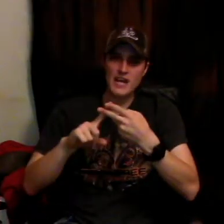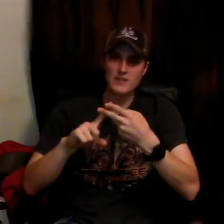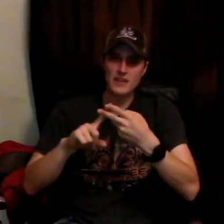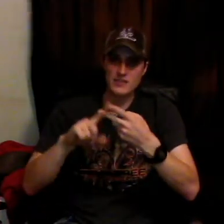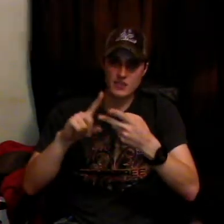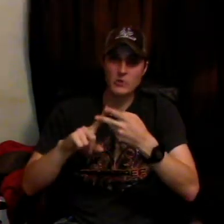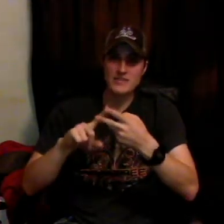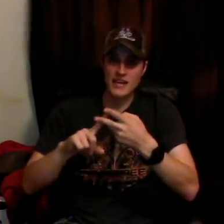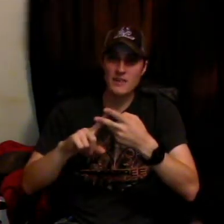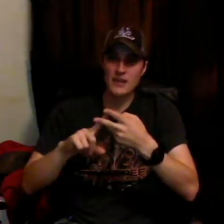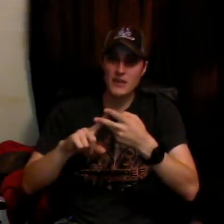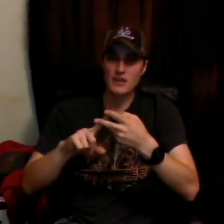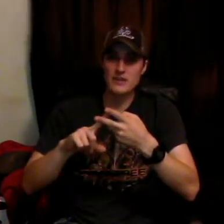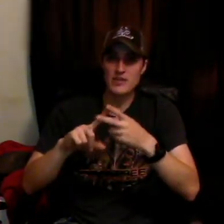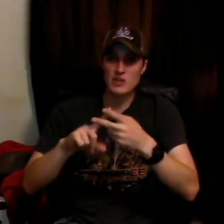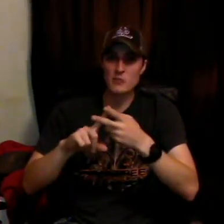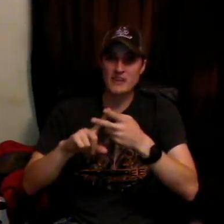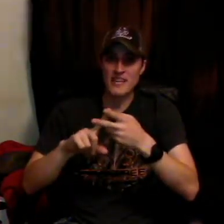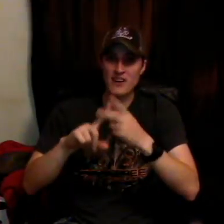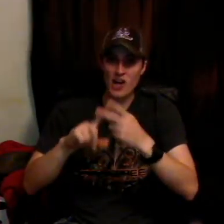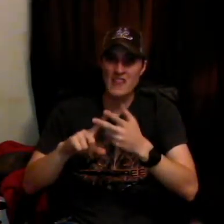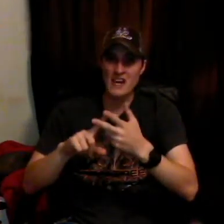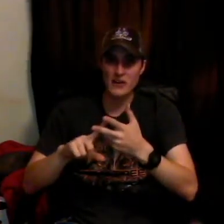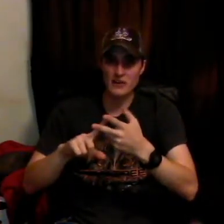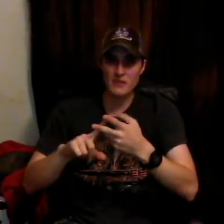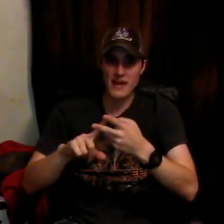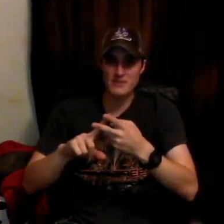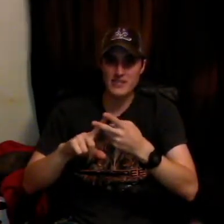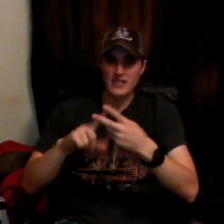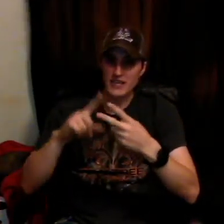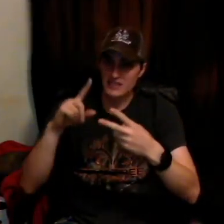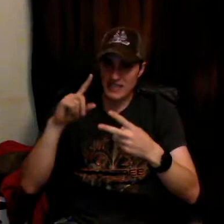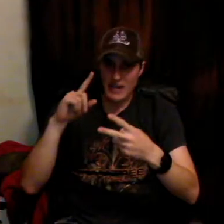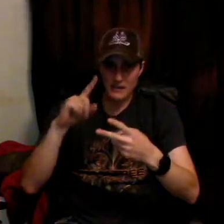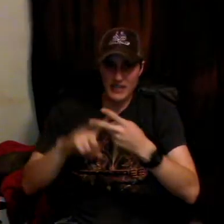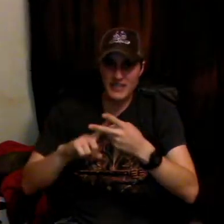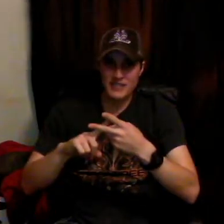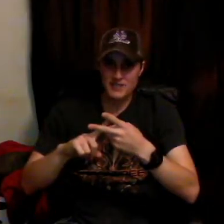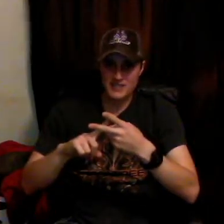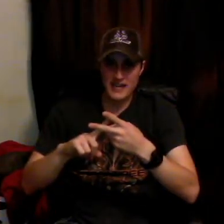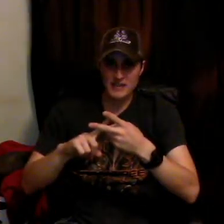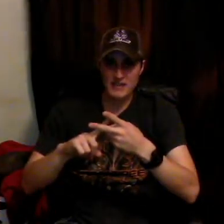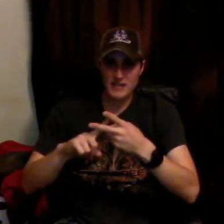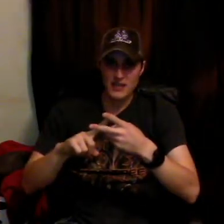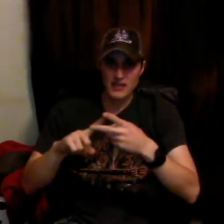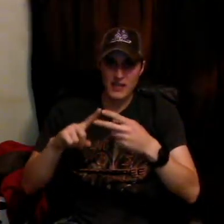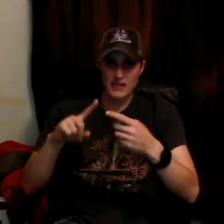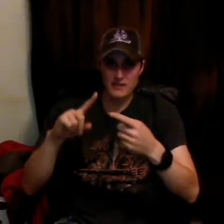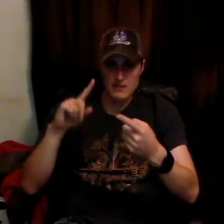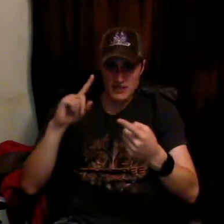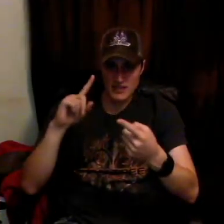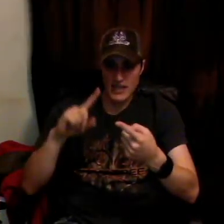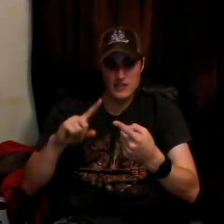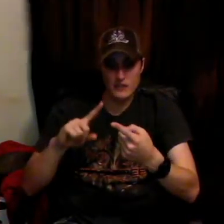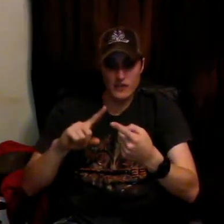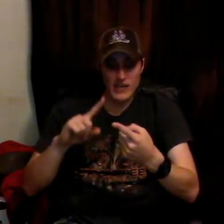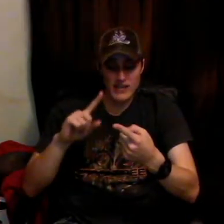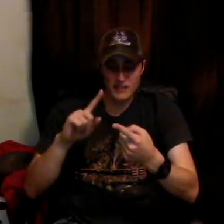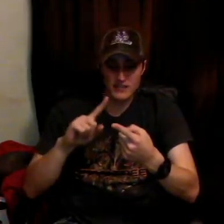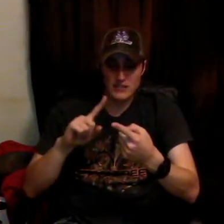scout the areas that you picked out on the aerial maps. Scout for any deer sign. Alright, in case you forgot the